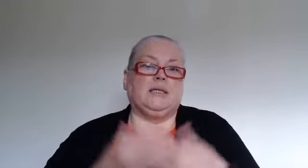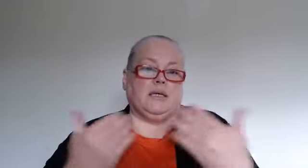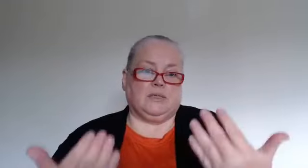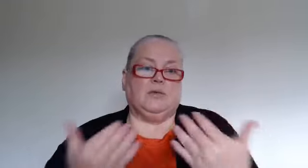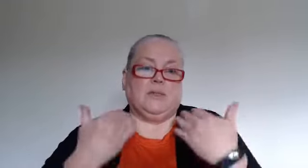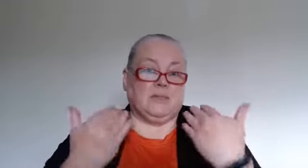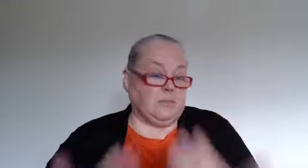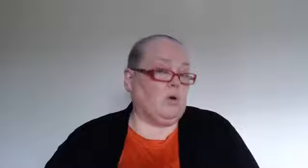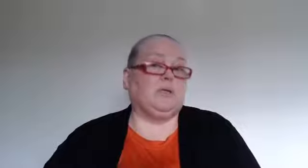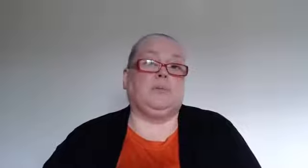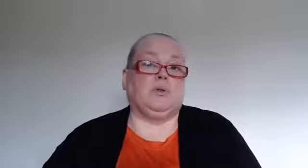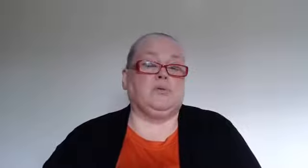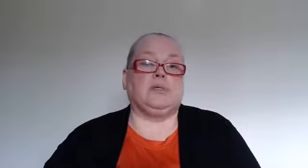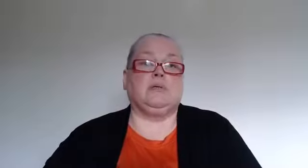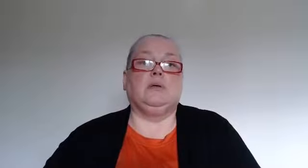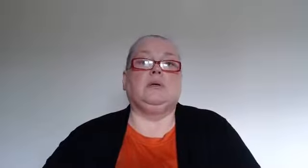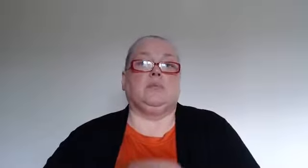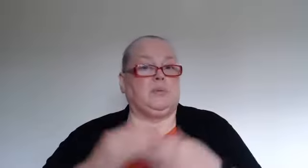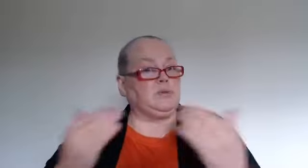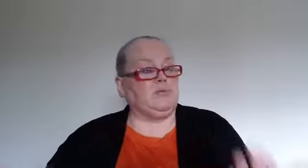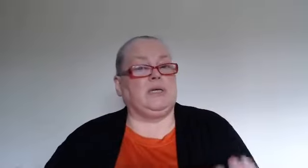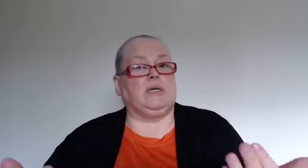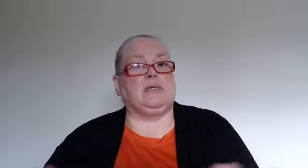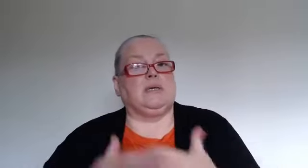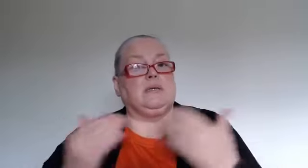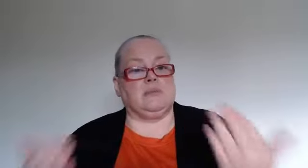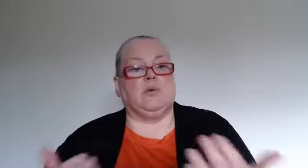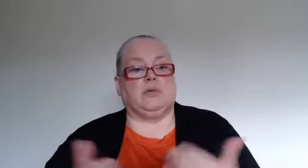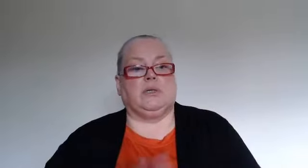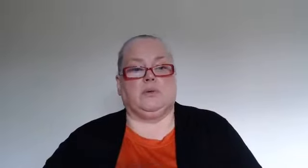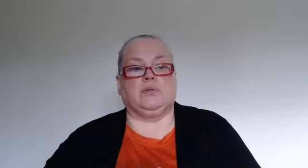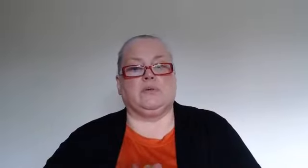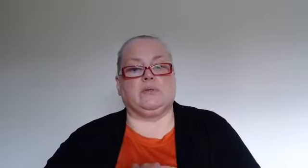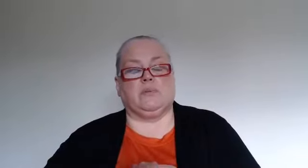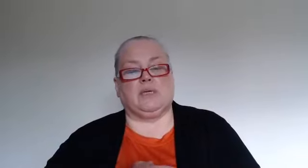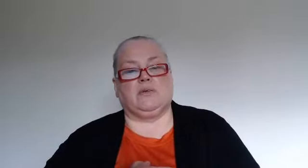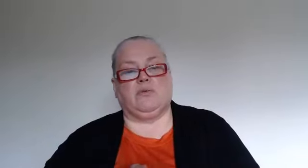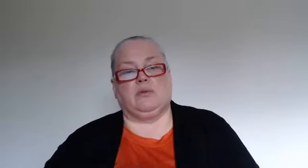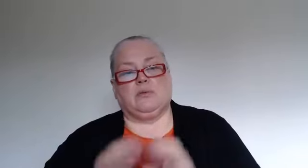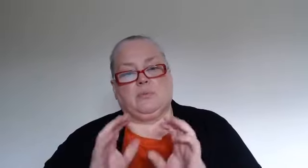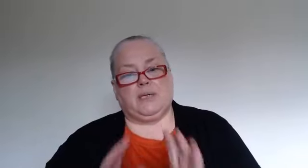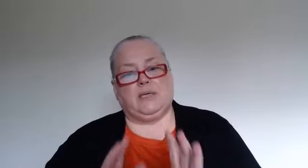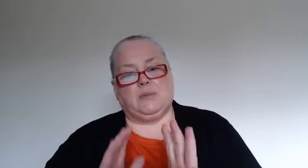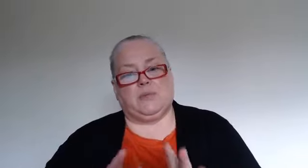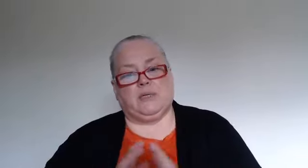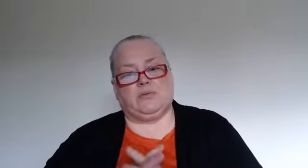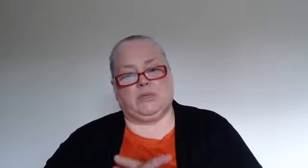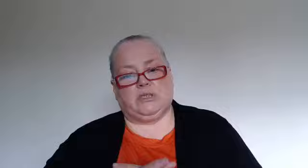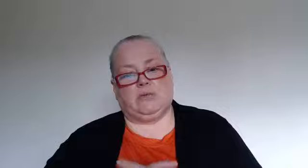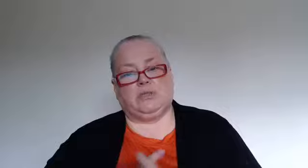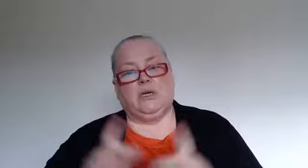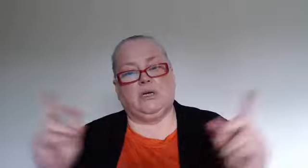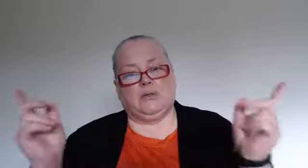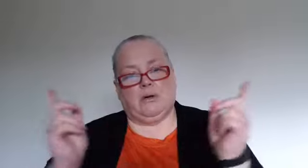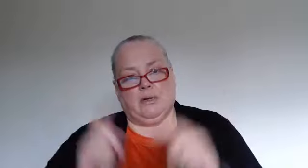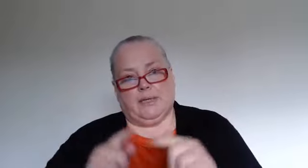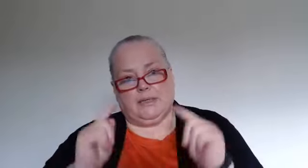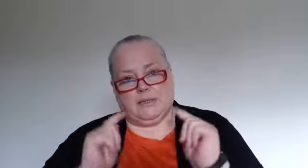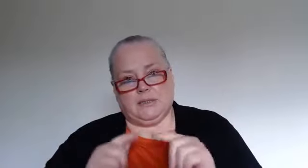as always, it's more than a bruise. People don't realise that it is more than a bruise, domestic violence. So please reach out. There are links in